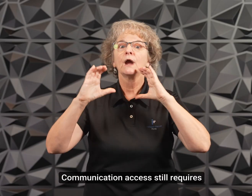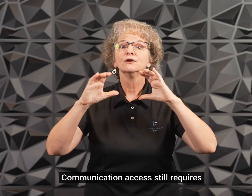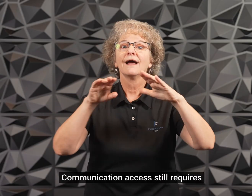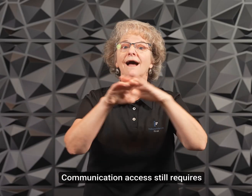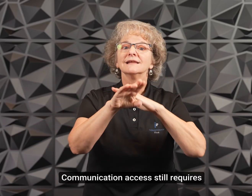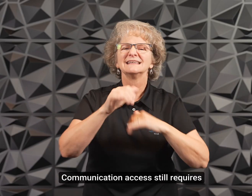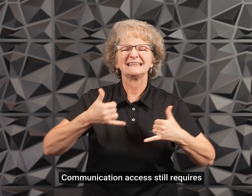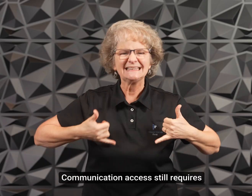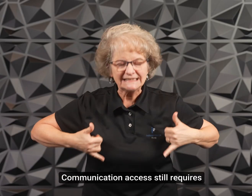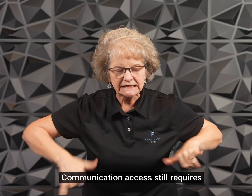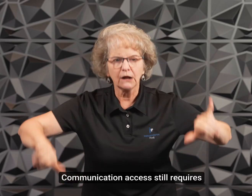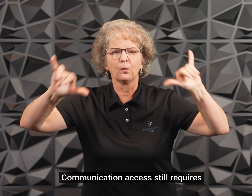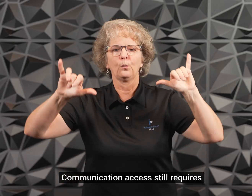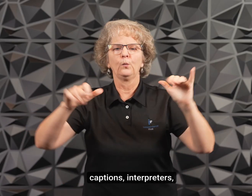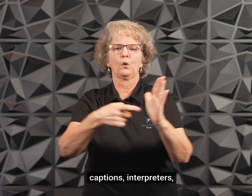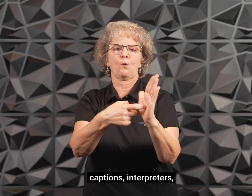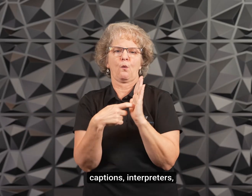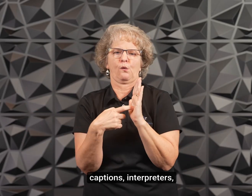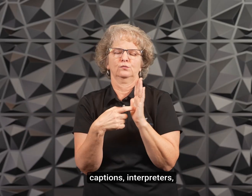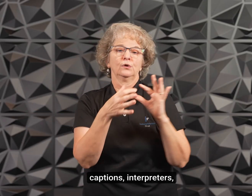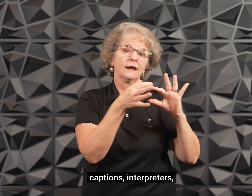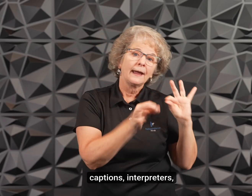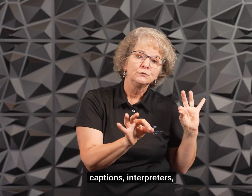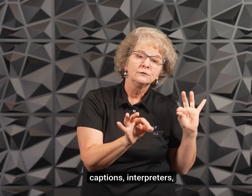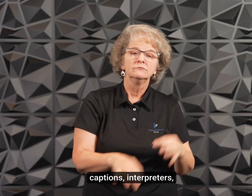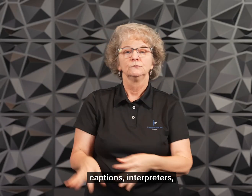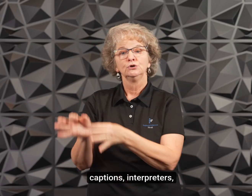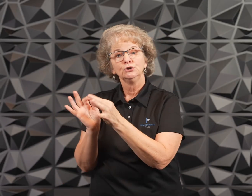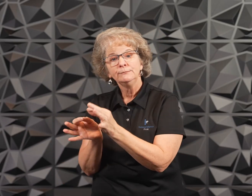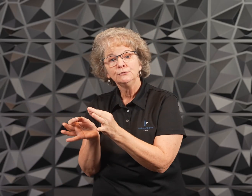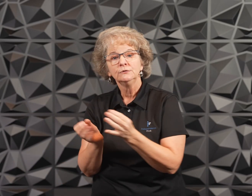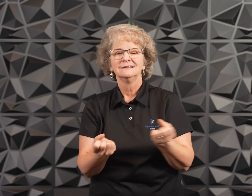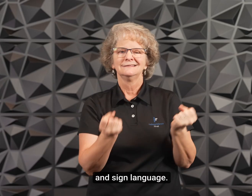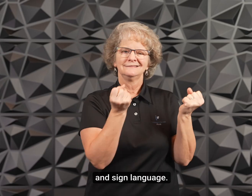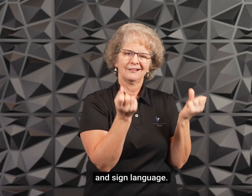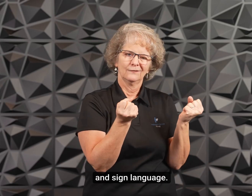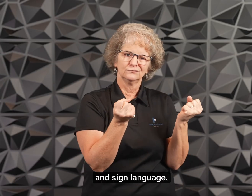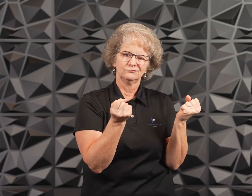Communication access still requires captions, interpreters, and sign language.